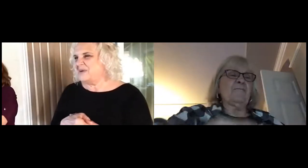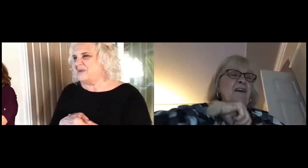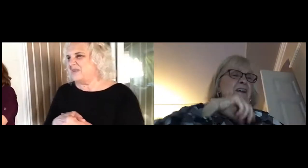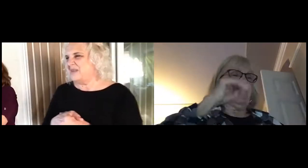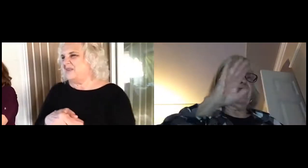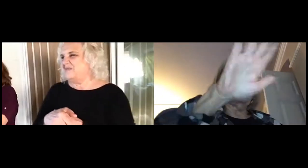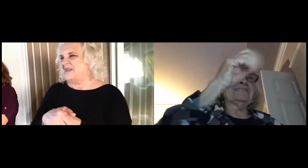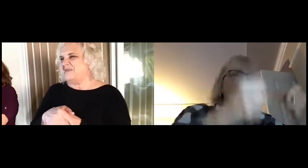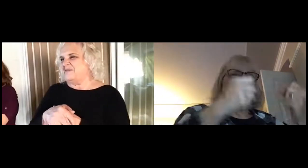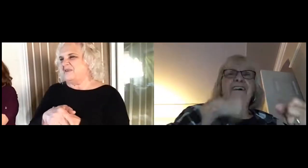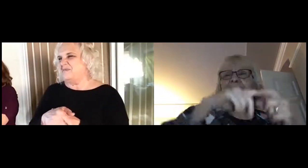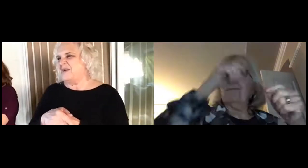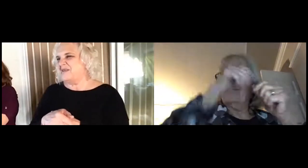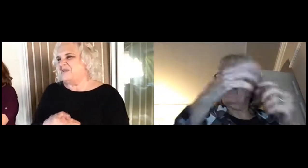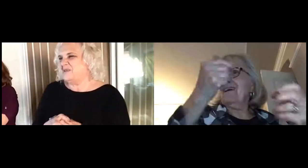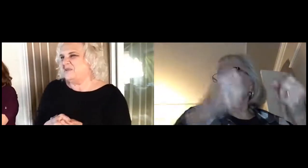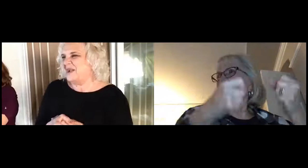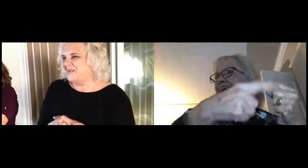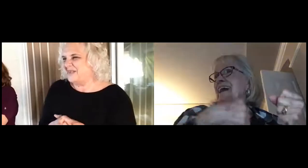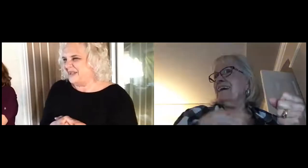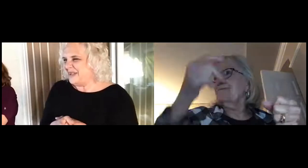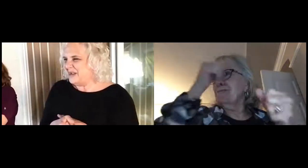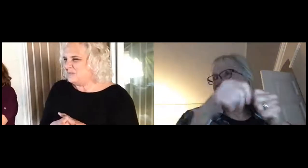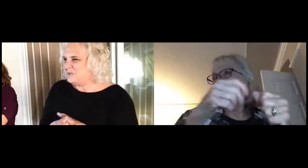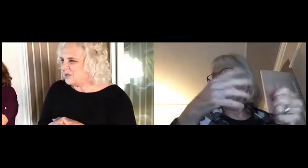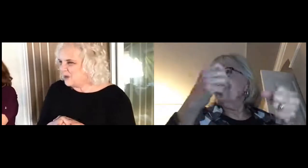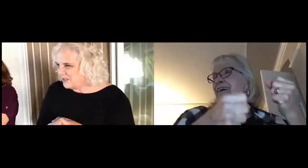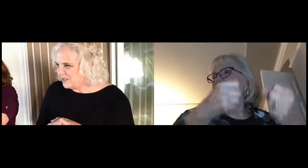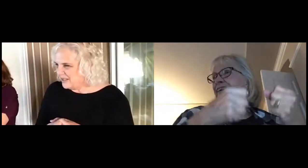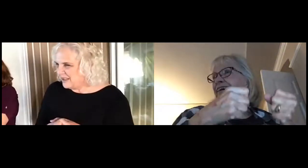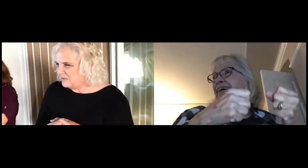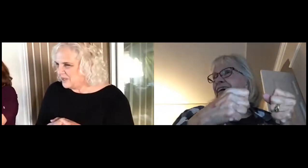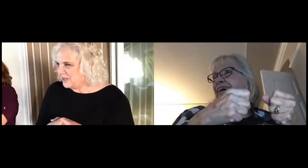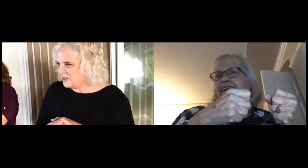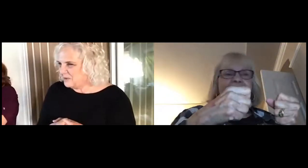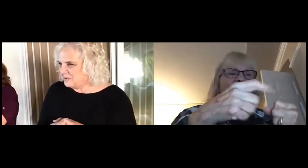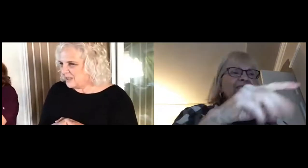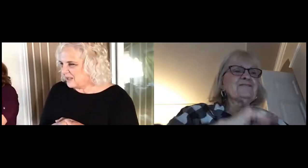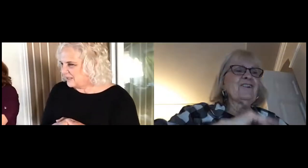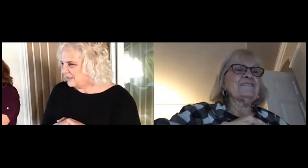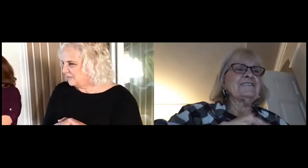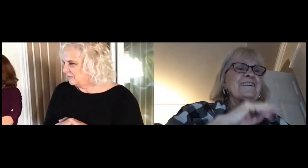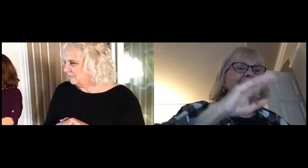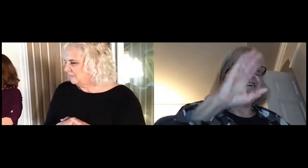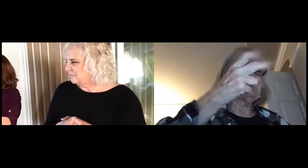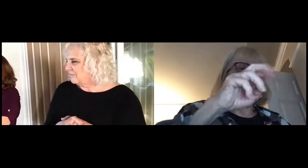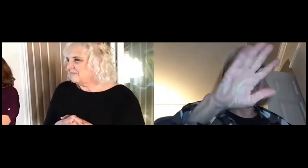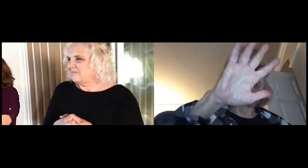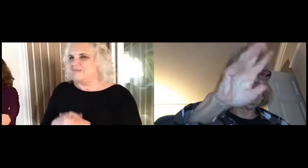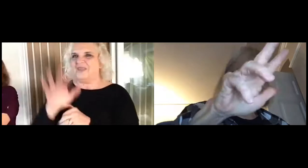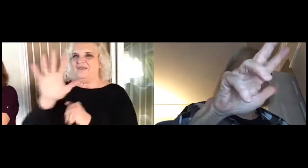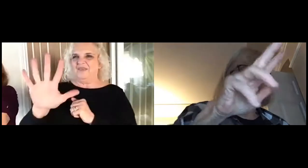forth. Very, very proud of his driving. I remember, what car did he have? What kind of car was that? D3